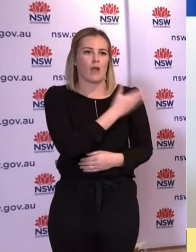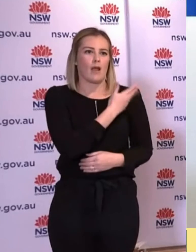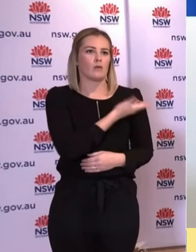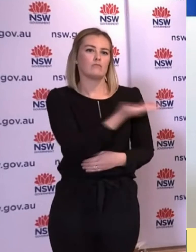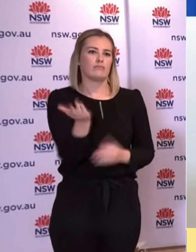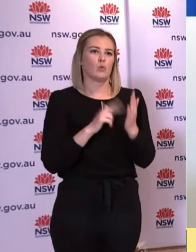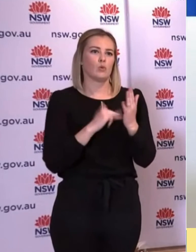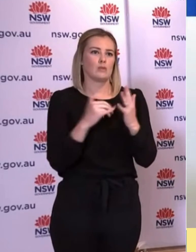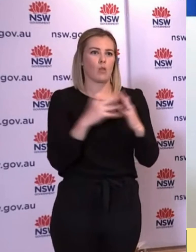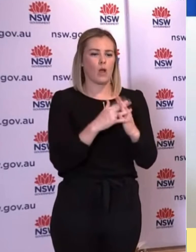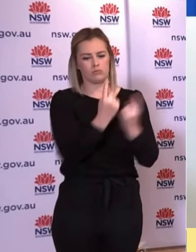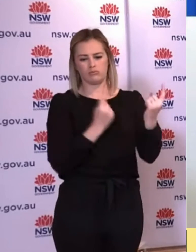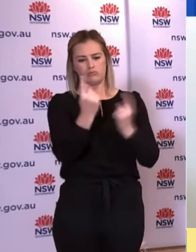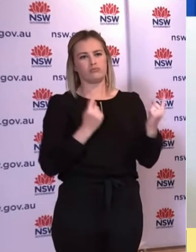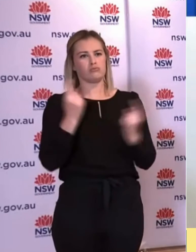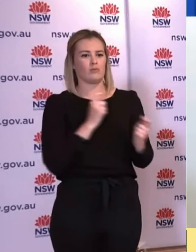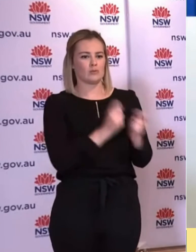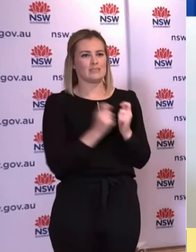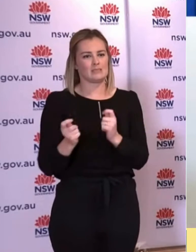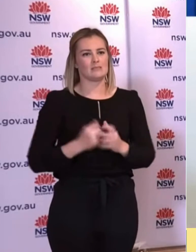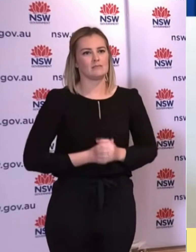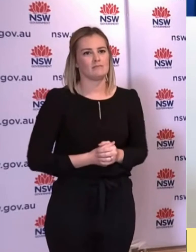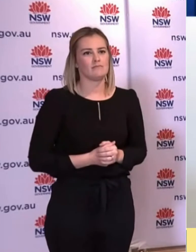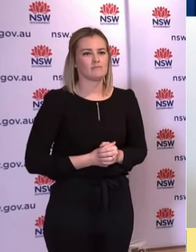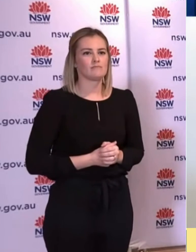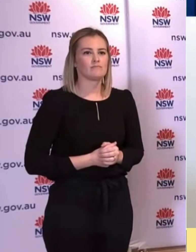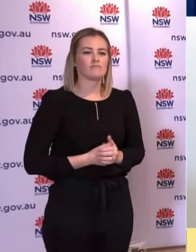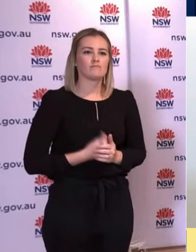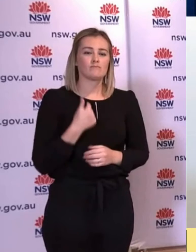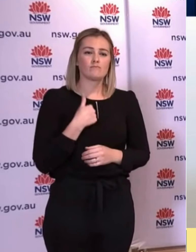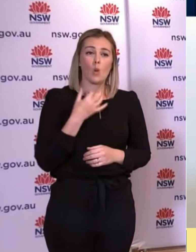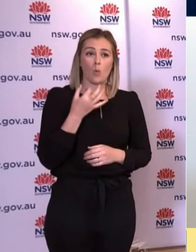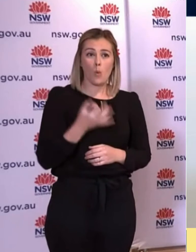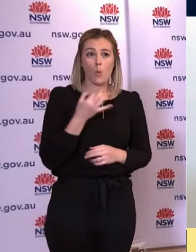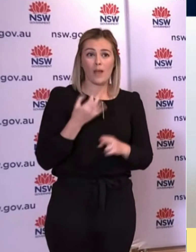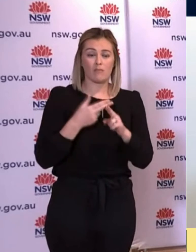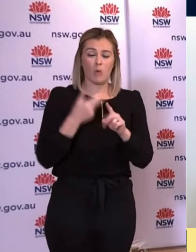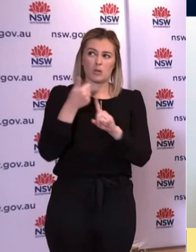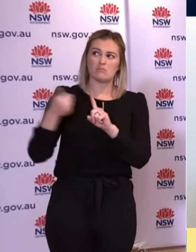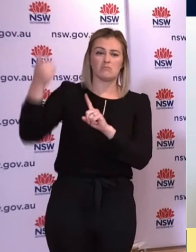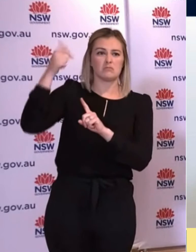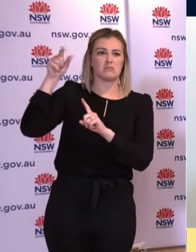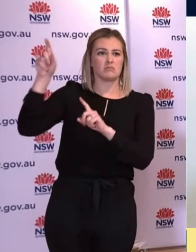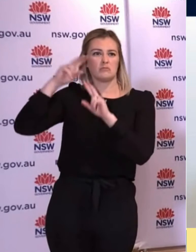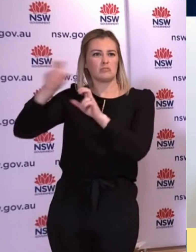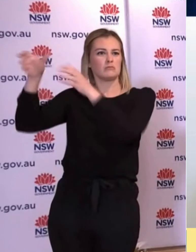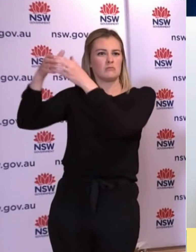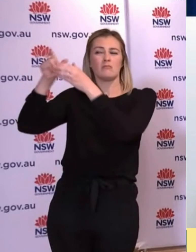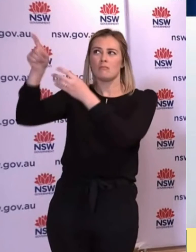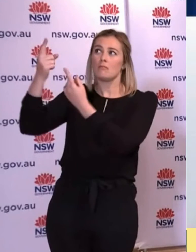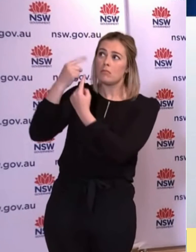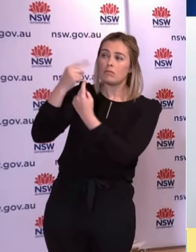we await advice from ATAGI about the ability to vaccinate younger age groups. So we will absolutely